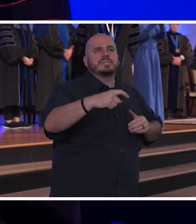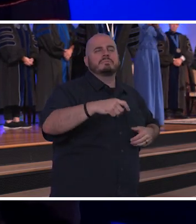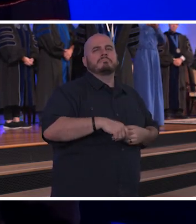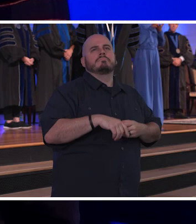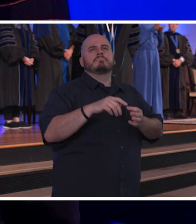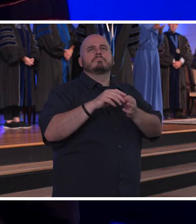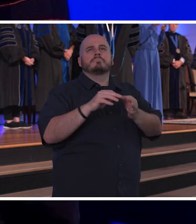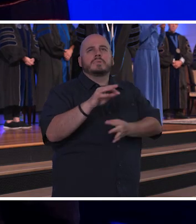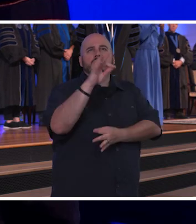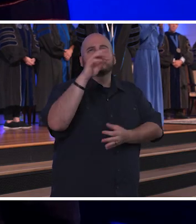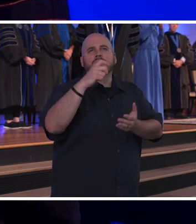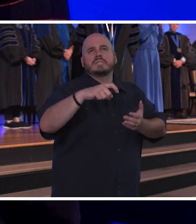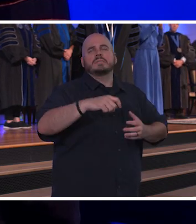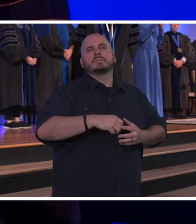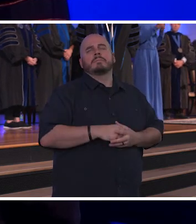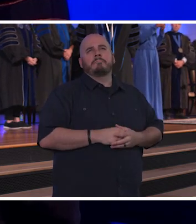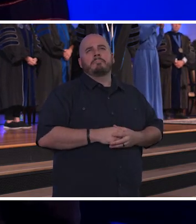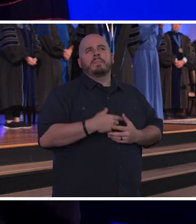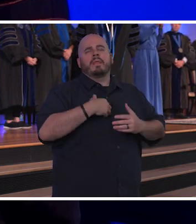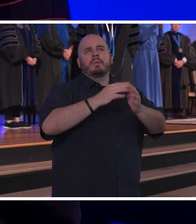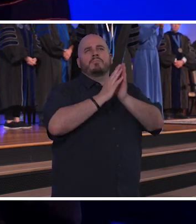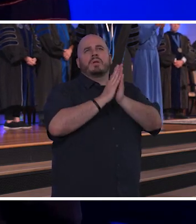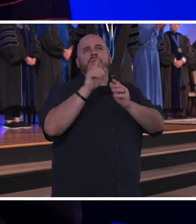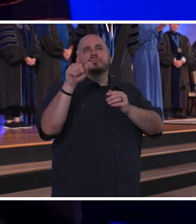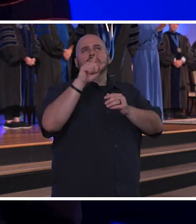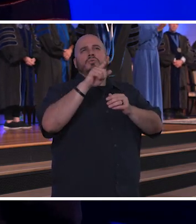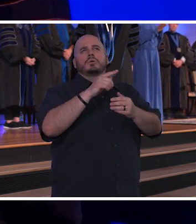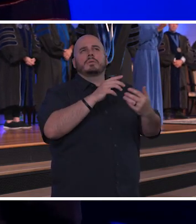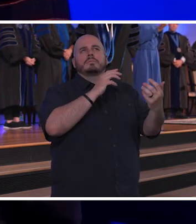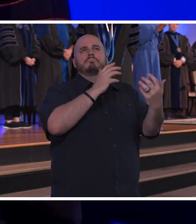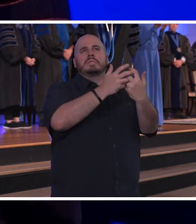I pray that you would meet those needs.